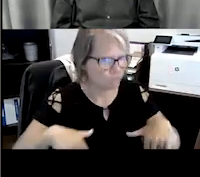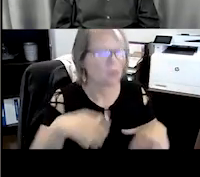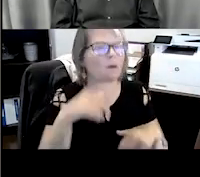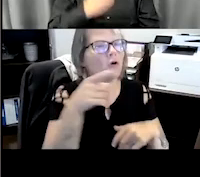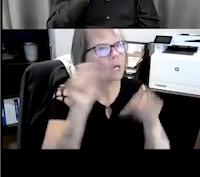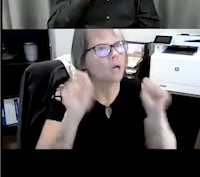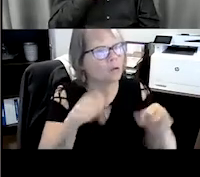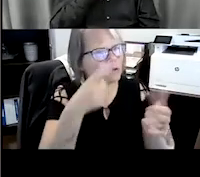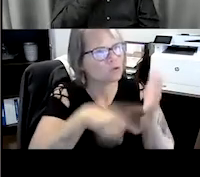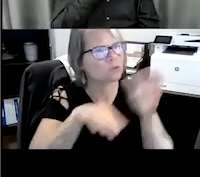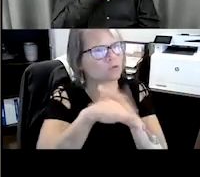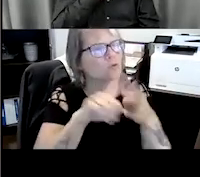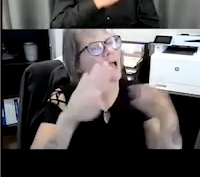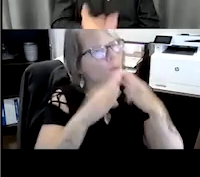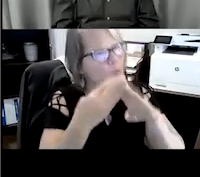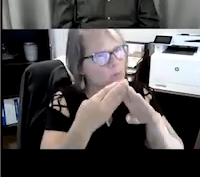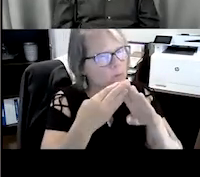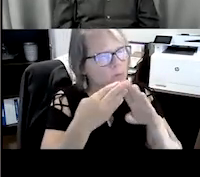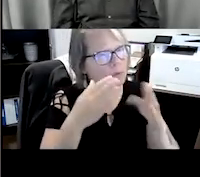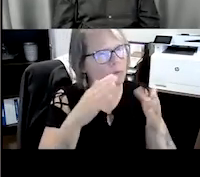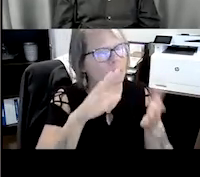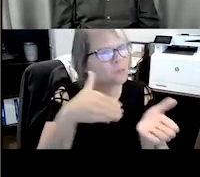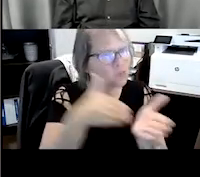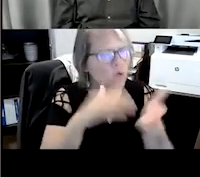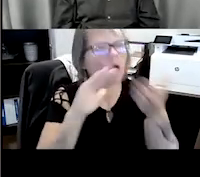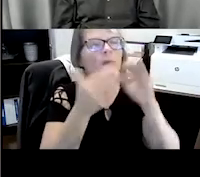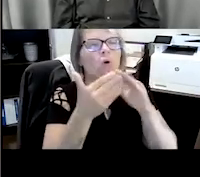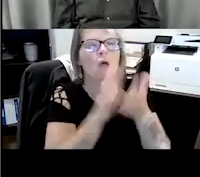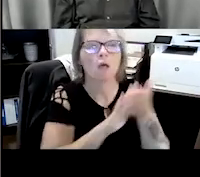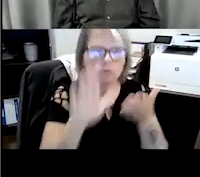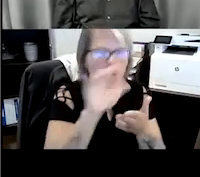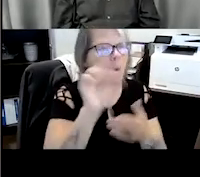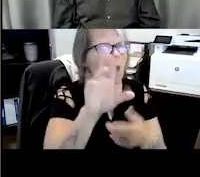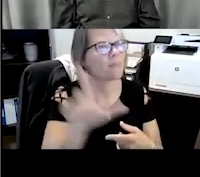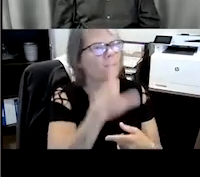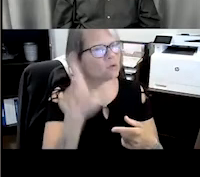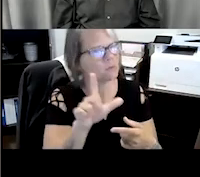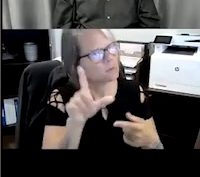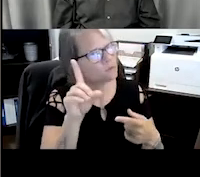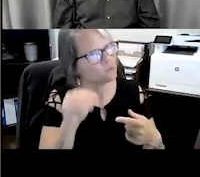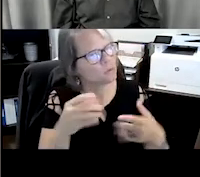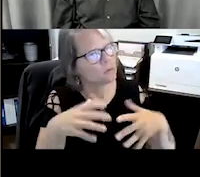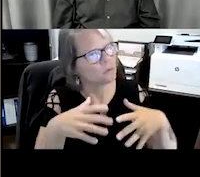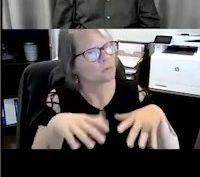there have been limits put on what's offered out there due to the pandemic, but there are